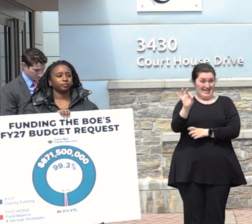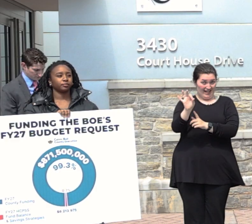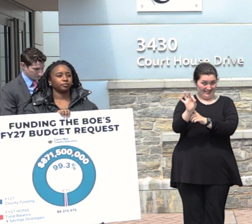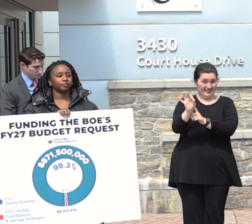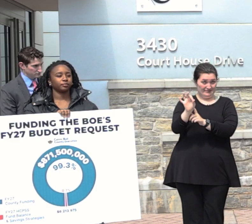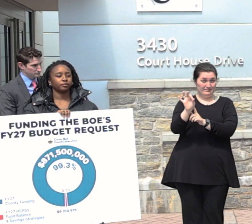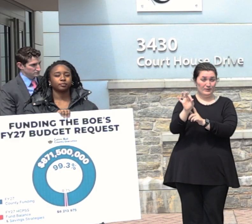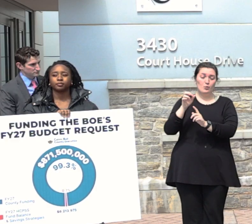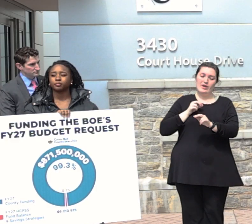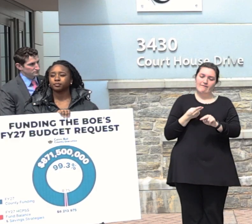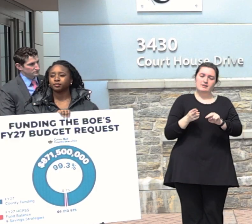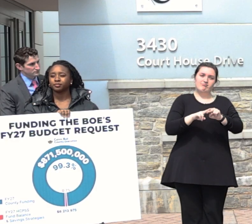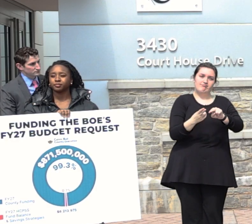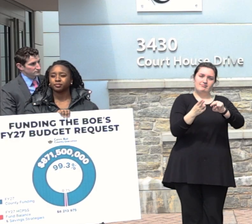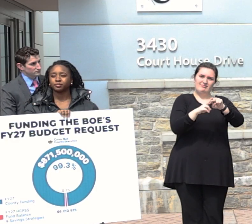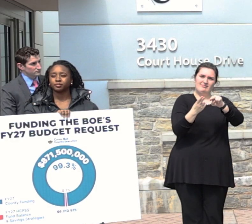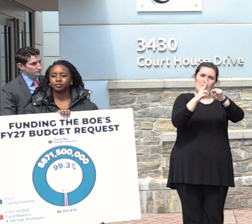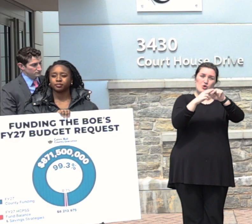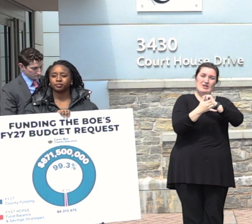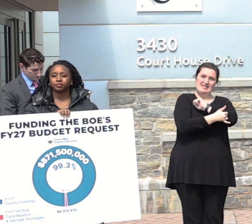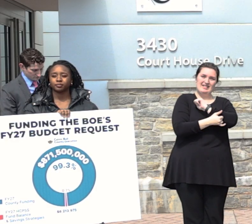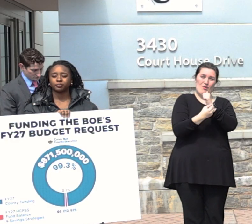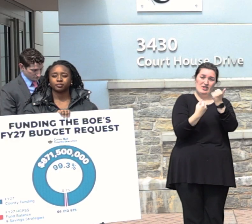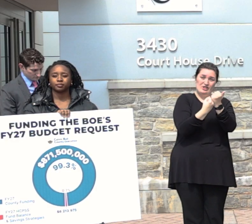for our school system by more than